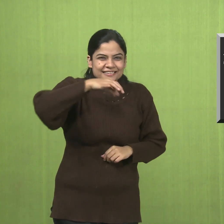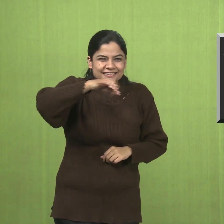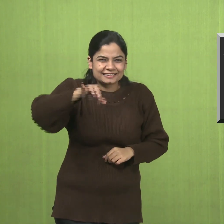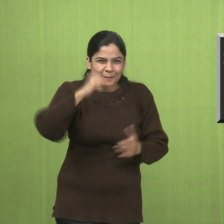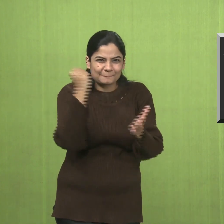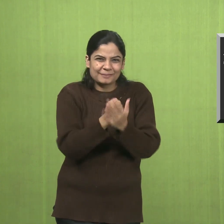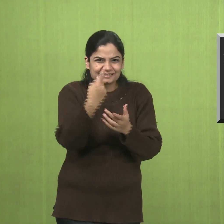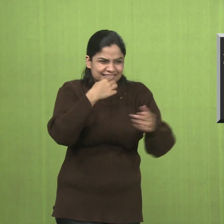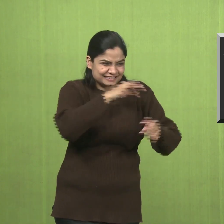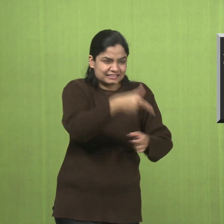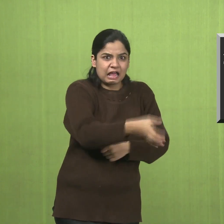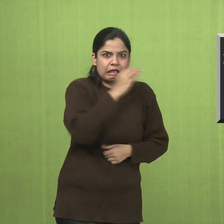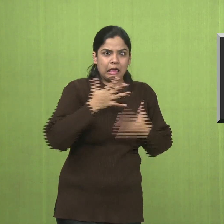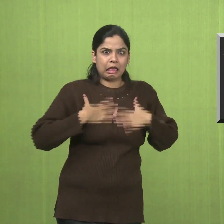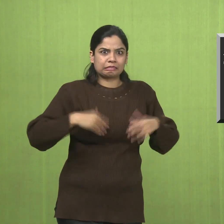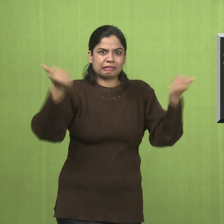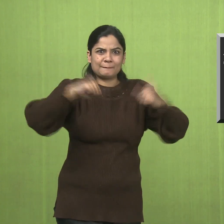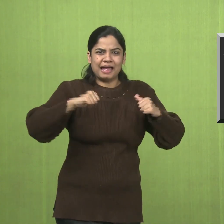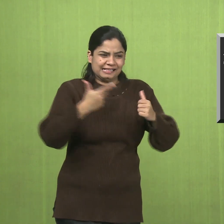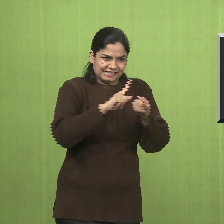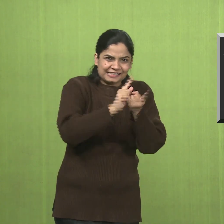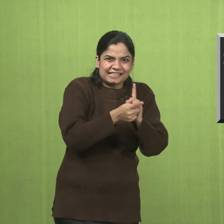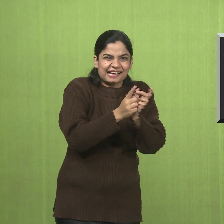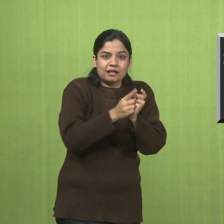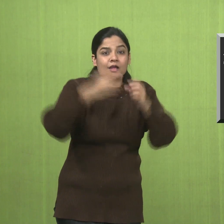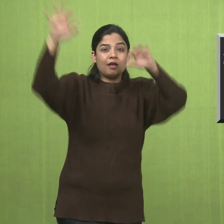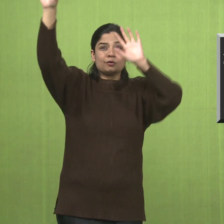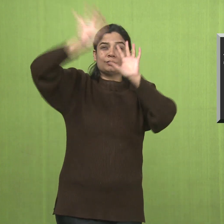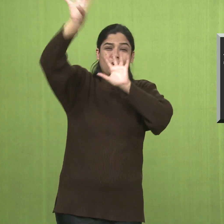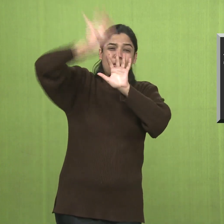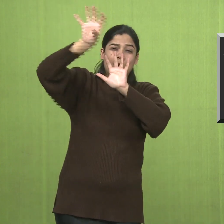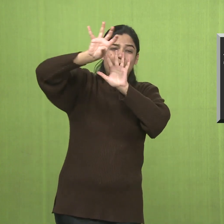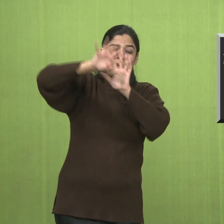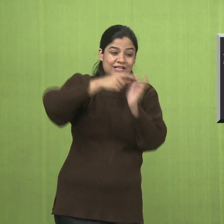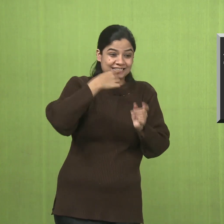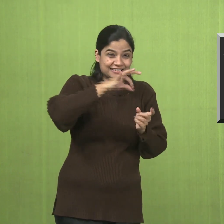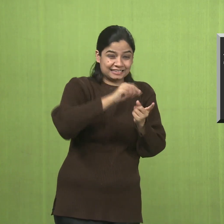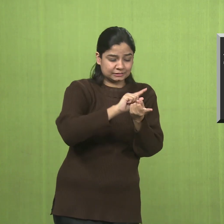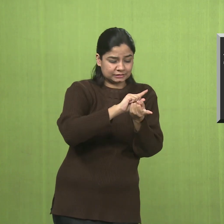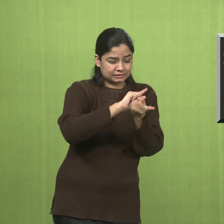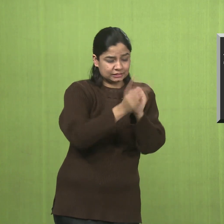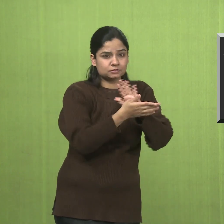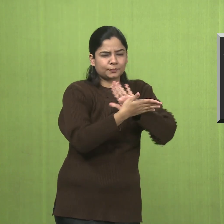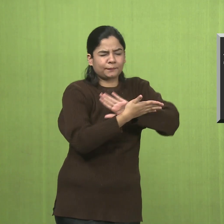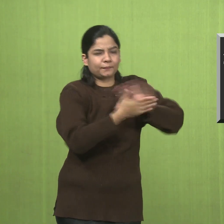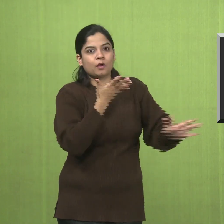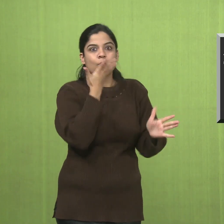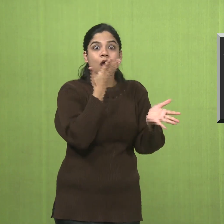water fit for drinking purposes. Sometimes we cannot drink salty water, but this can convert the salty water